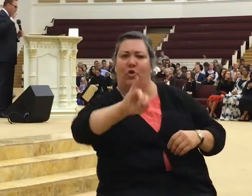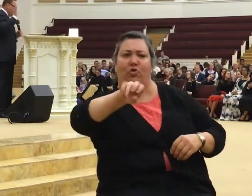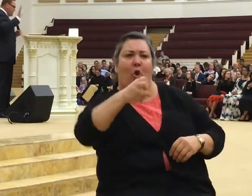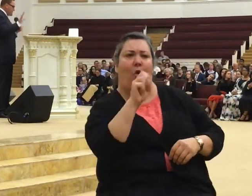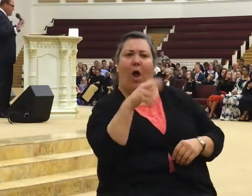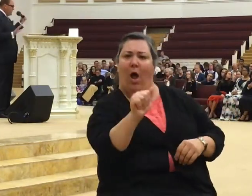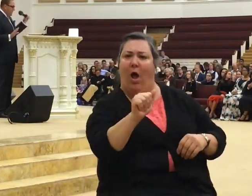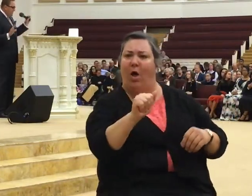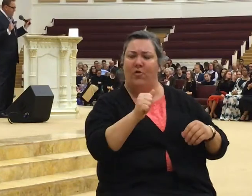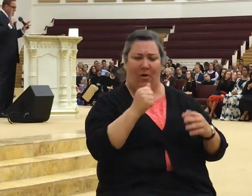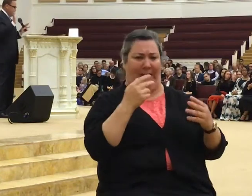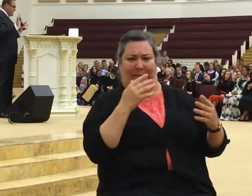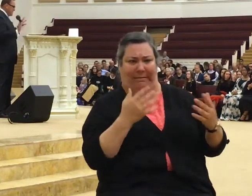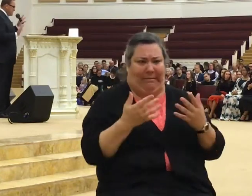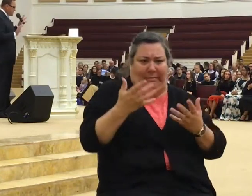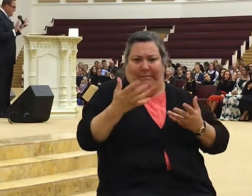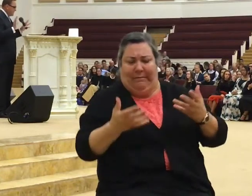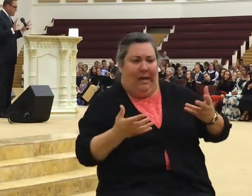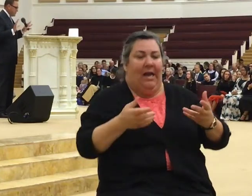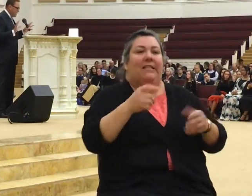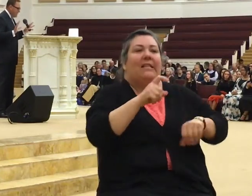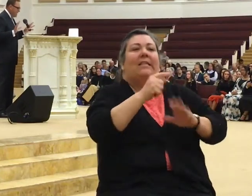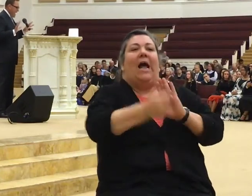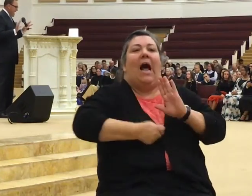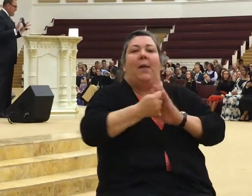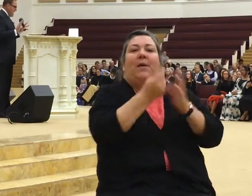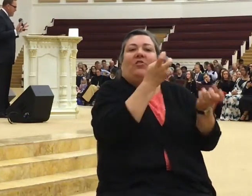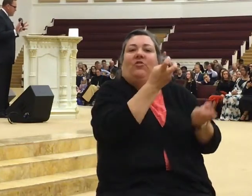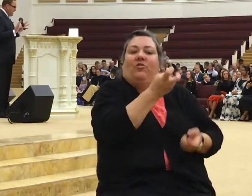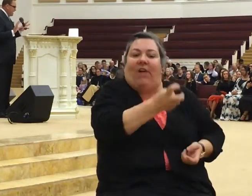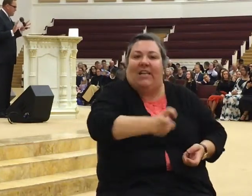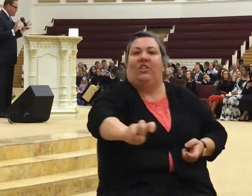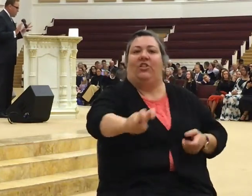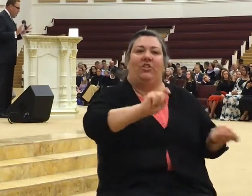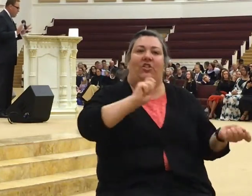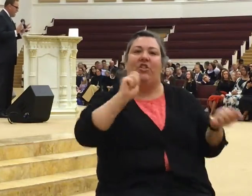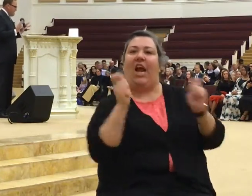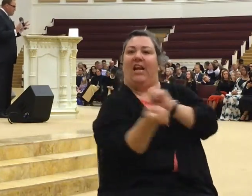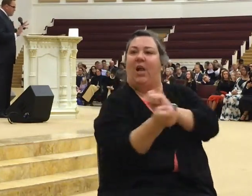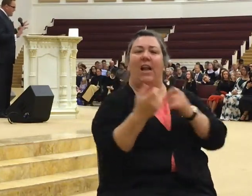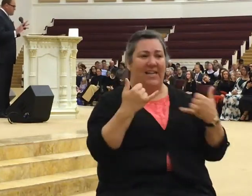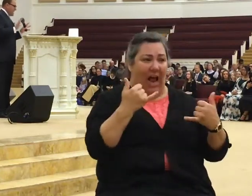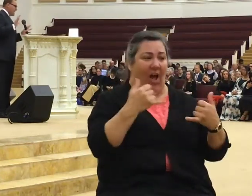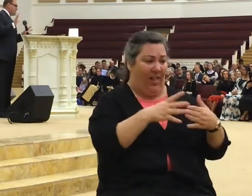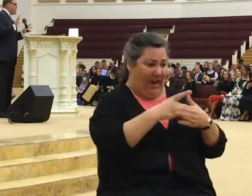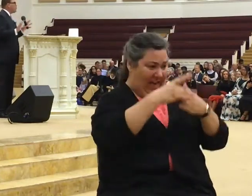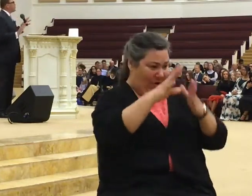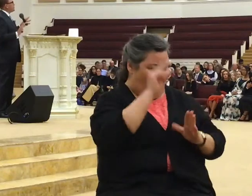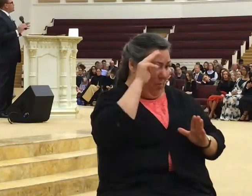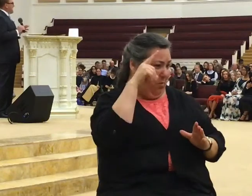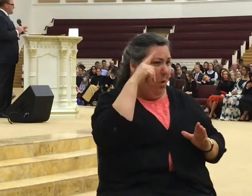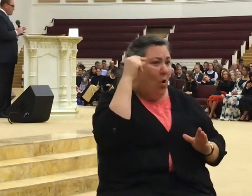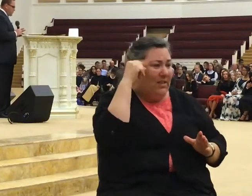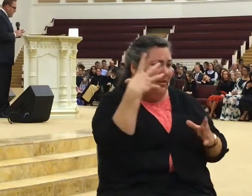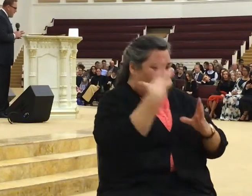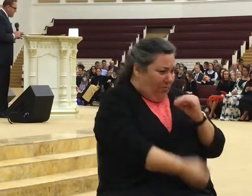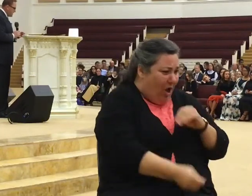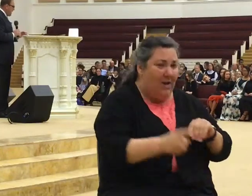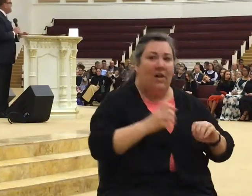And so they're in this season of transition. And now that great leader's gone. And so there's that emotional